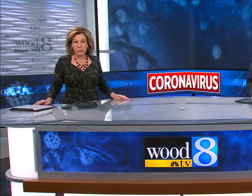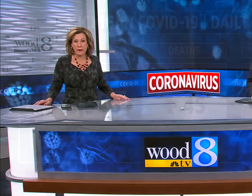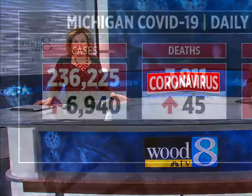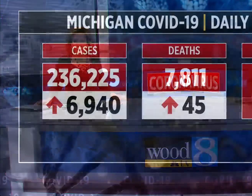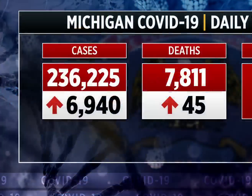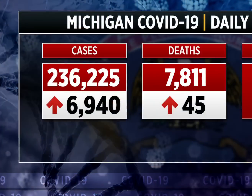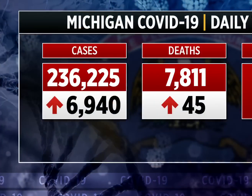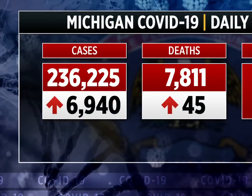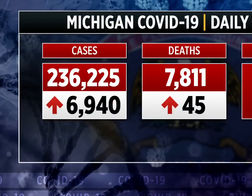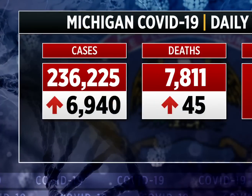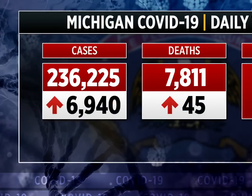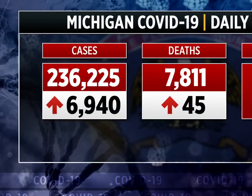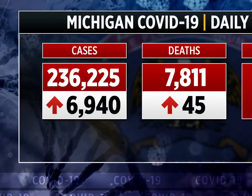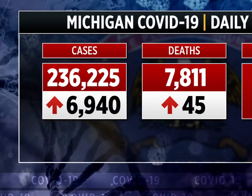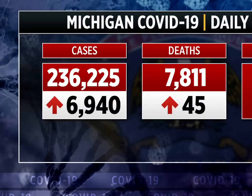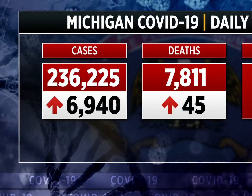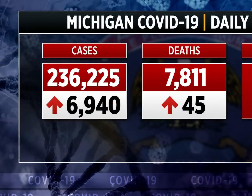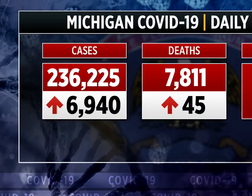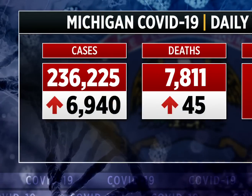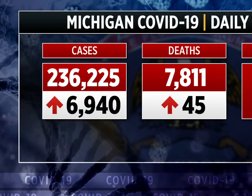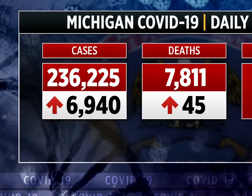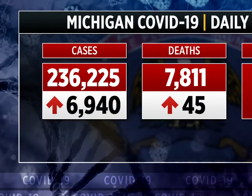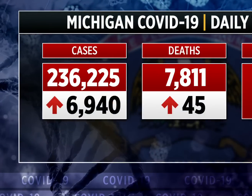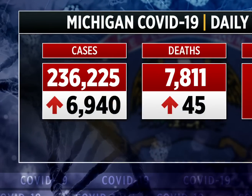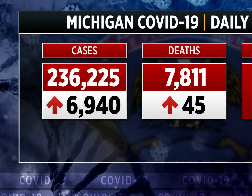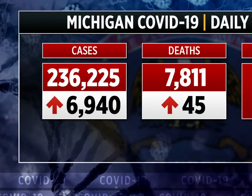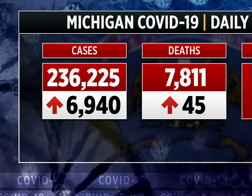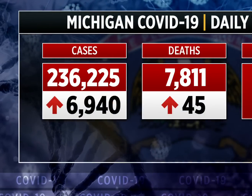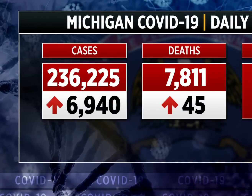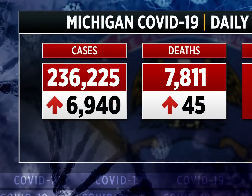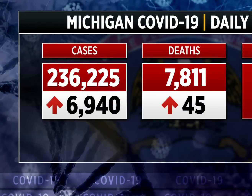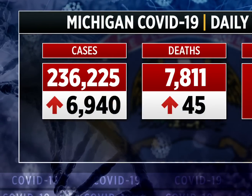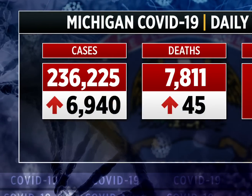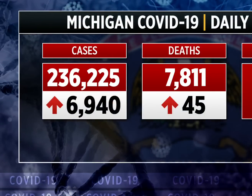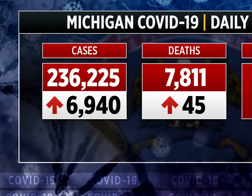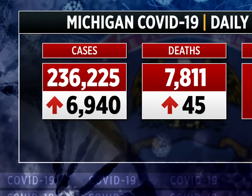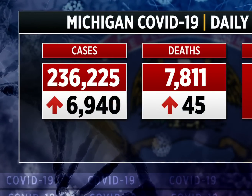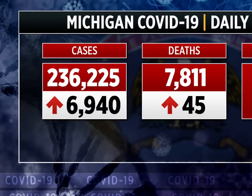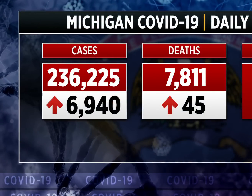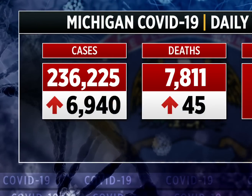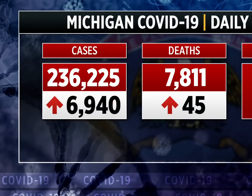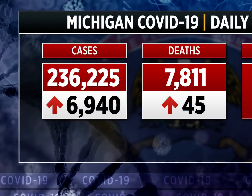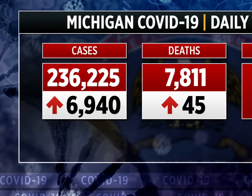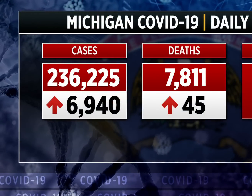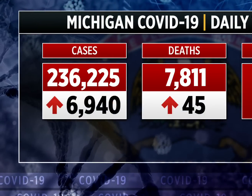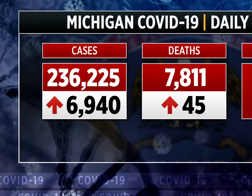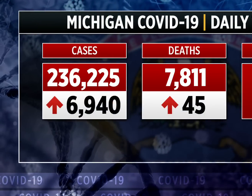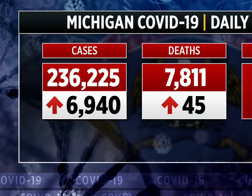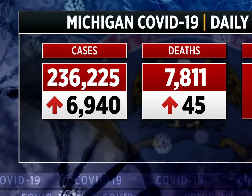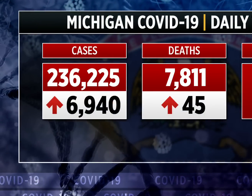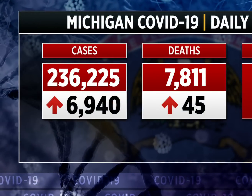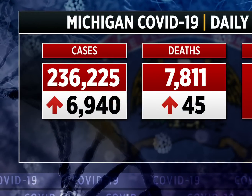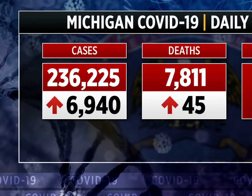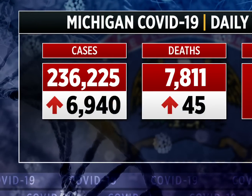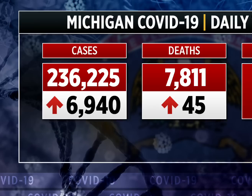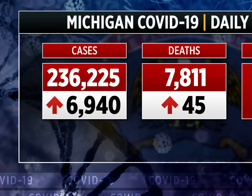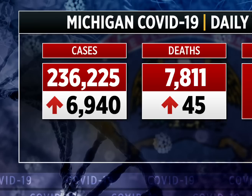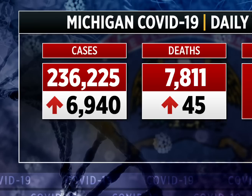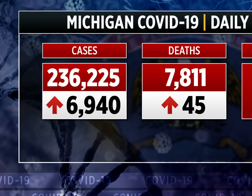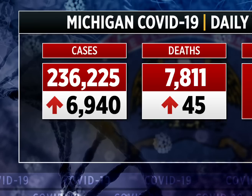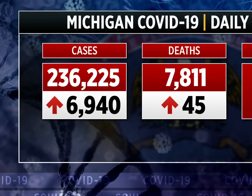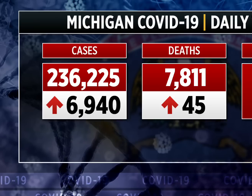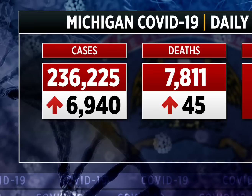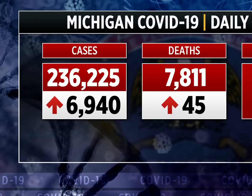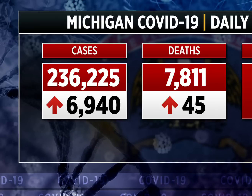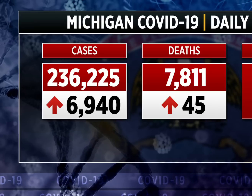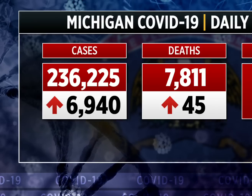set a grim record. There were 6,940 new cases, our largest single day case total ever. The state also